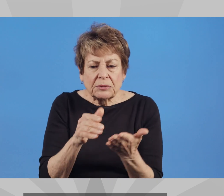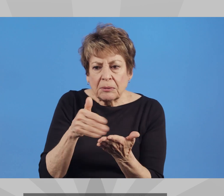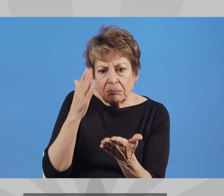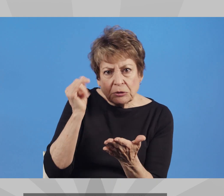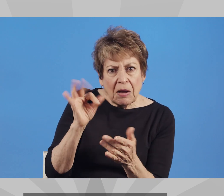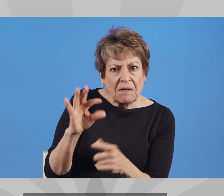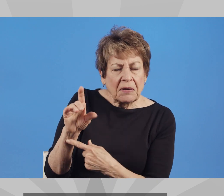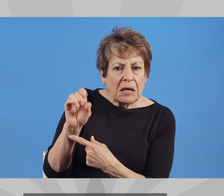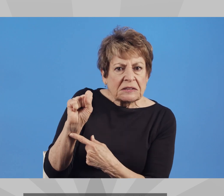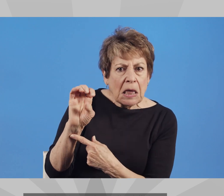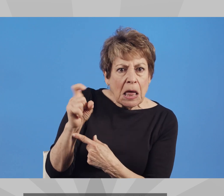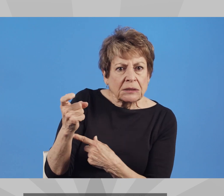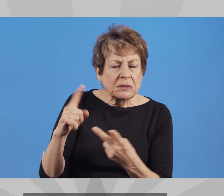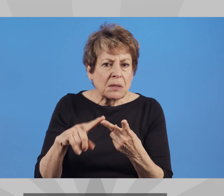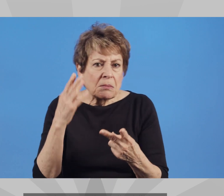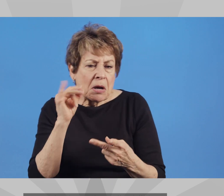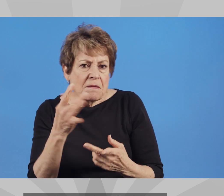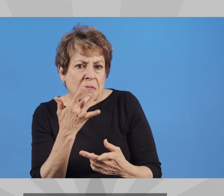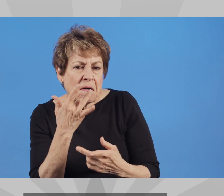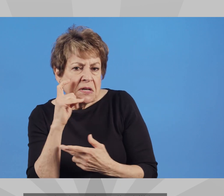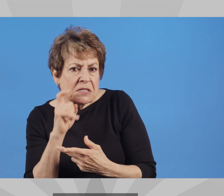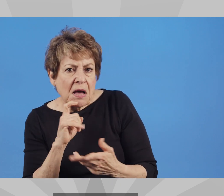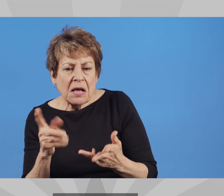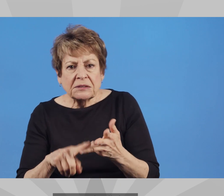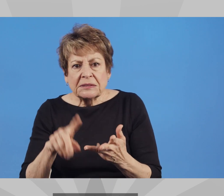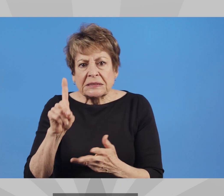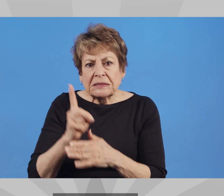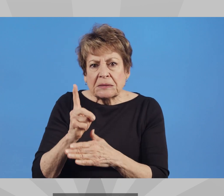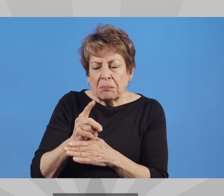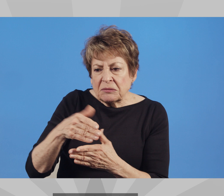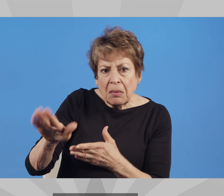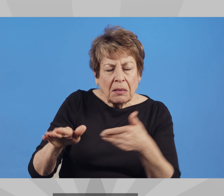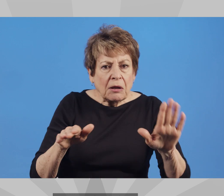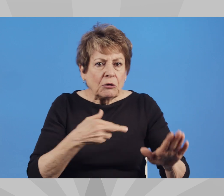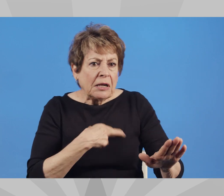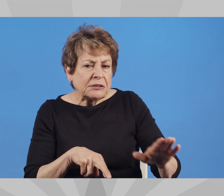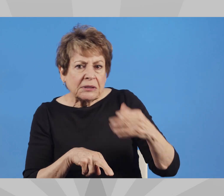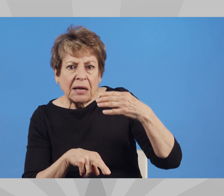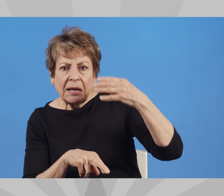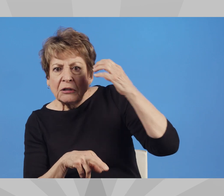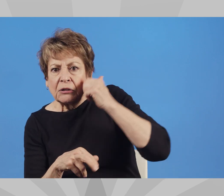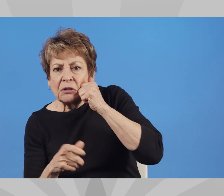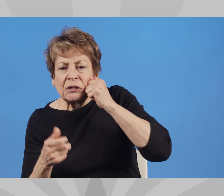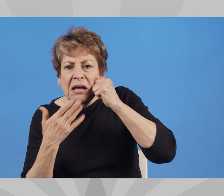sexual orientation, disabilities, race, and religion.